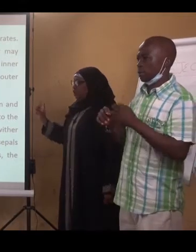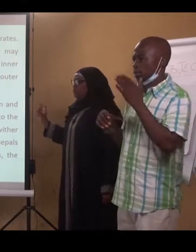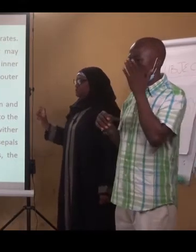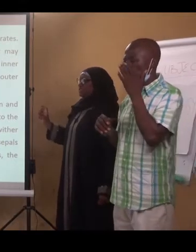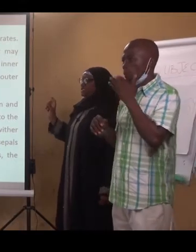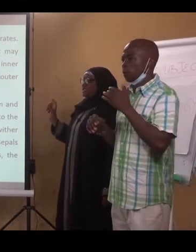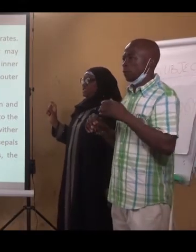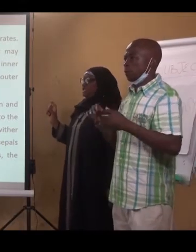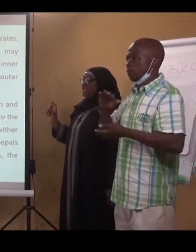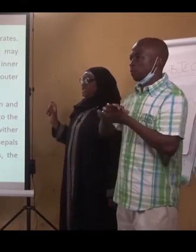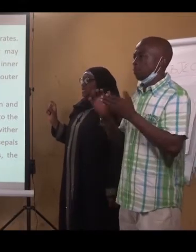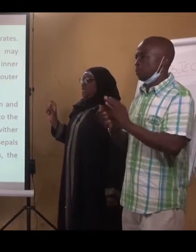become the seed